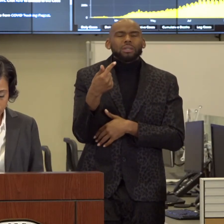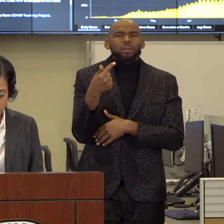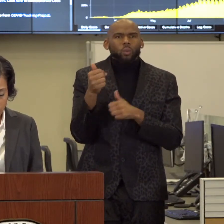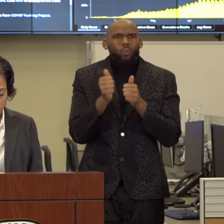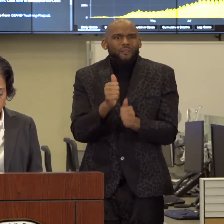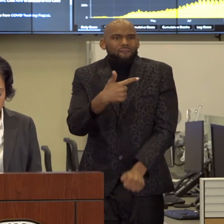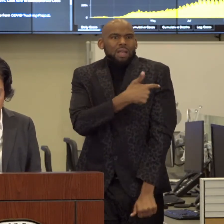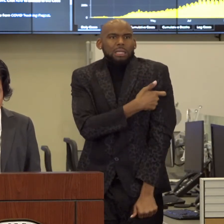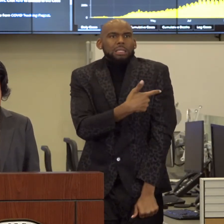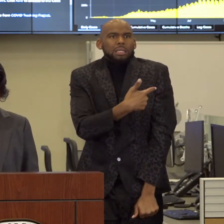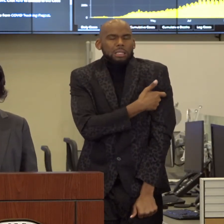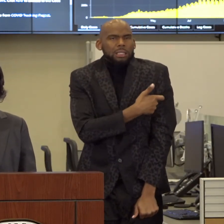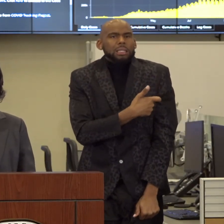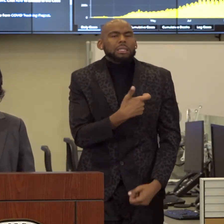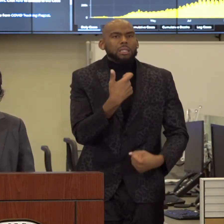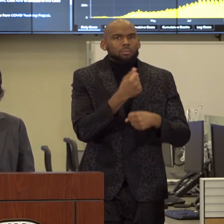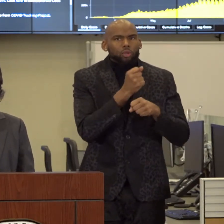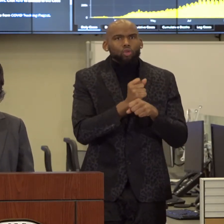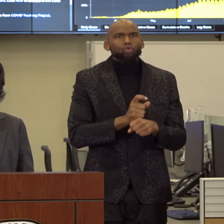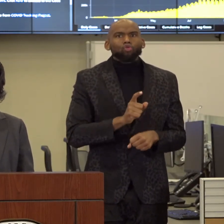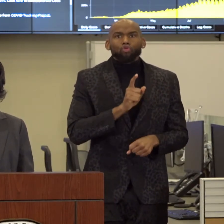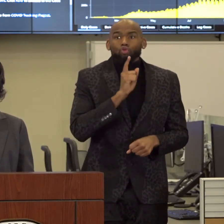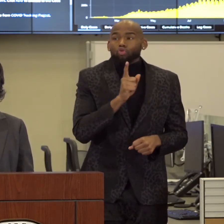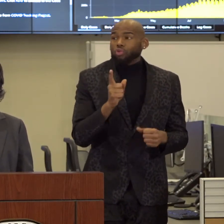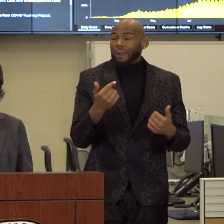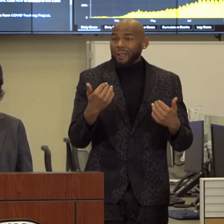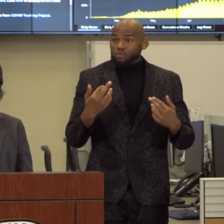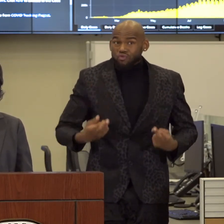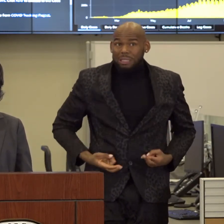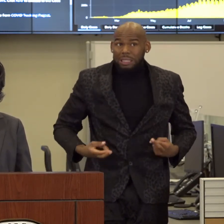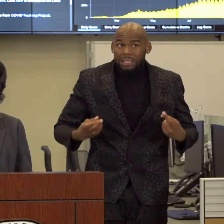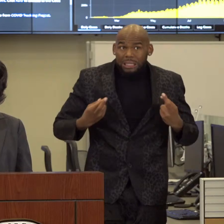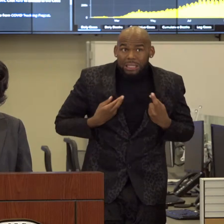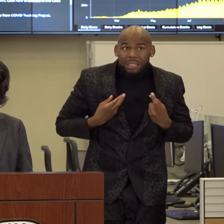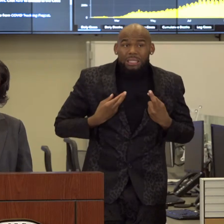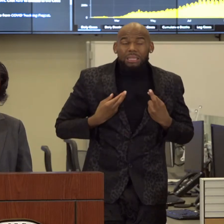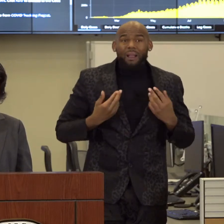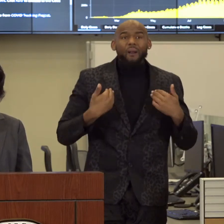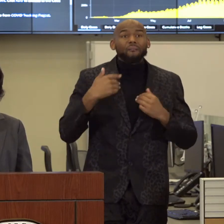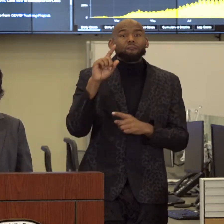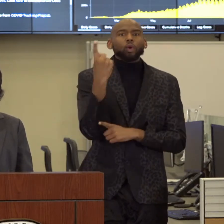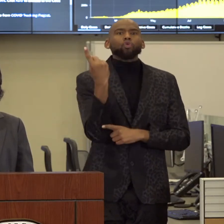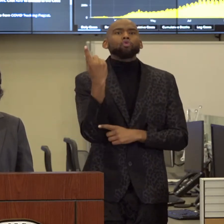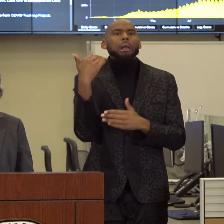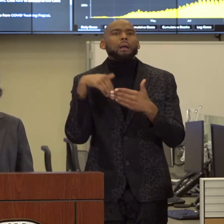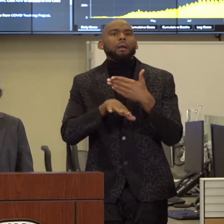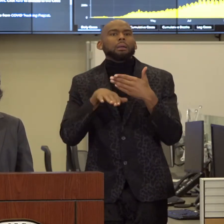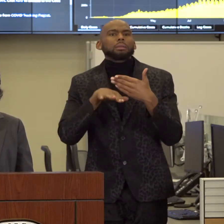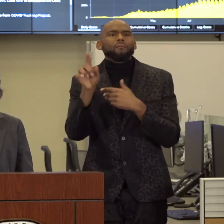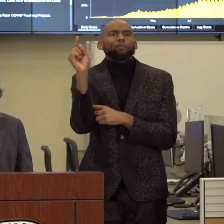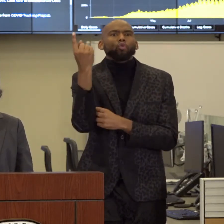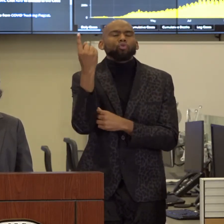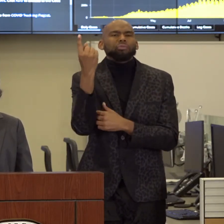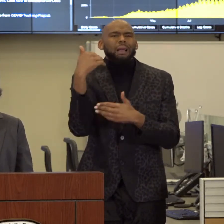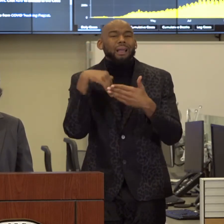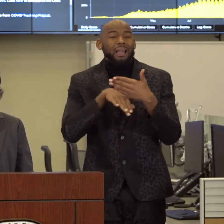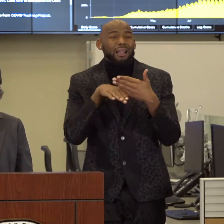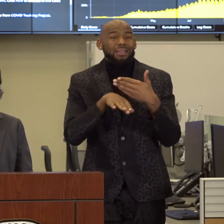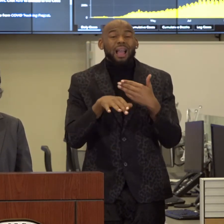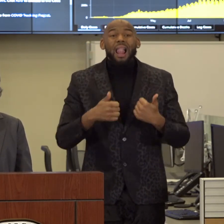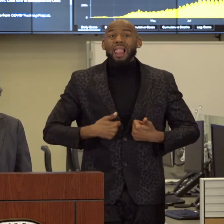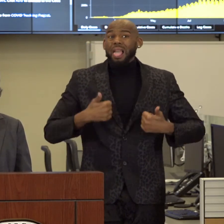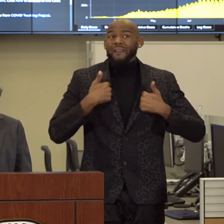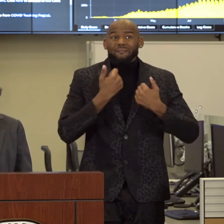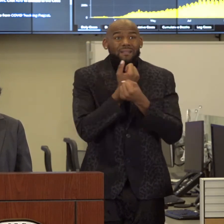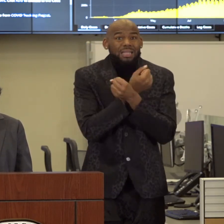effort. And we're making sure that residents have first access to this life-saving vaccine and